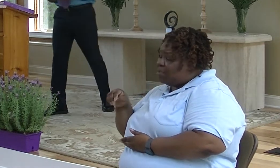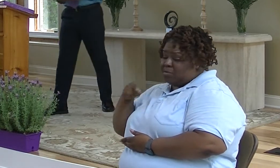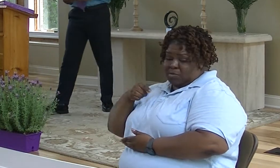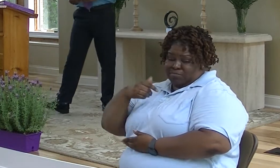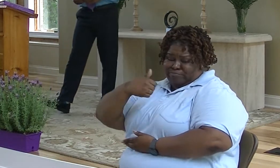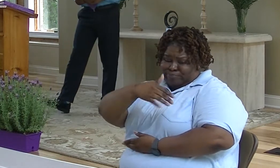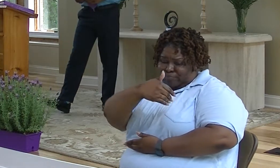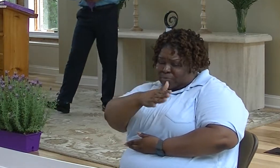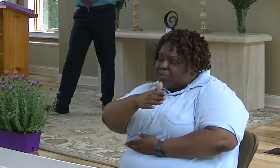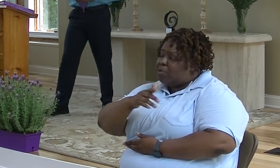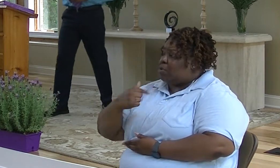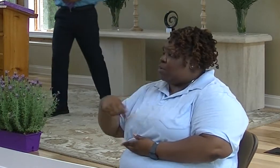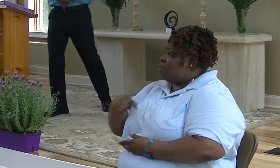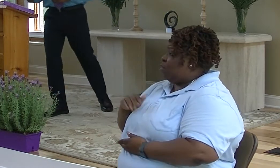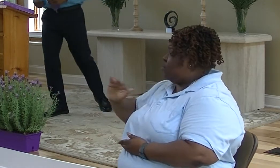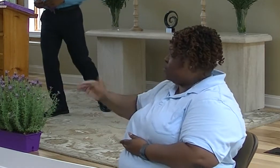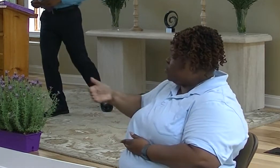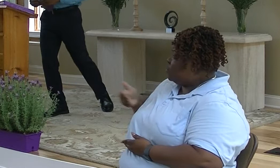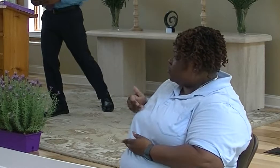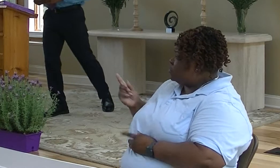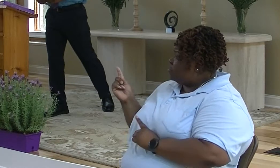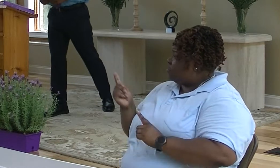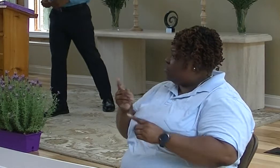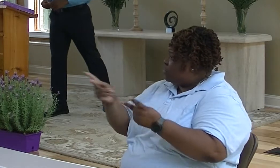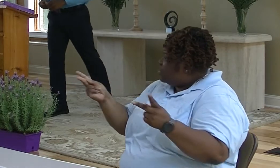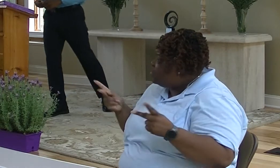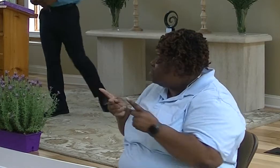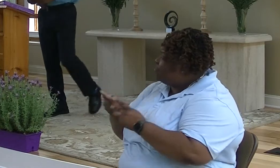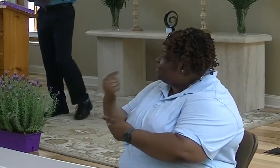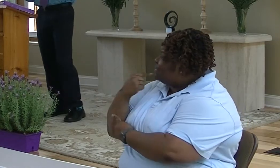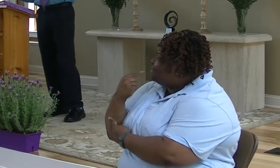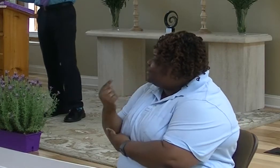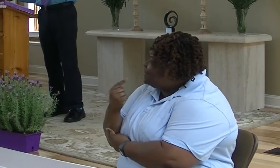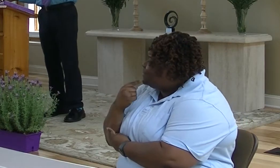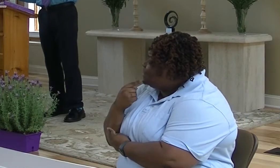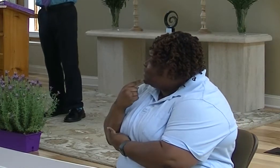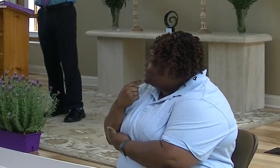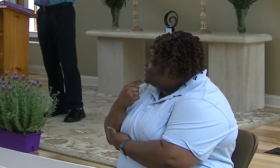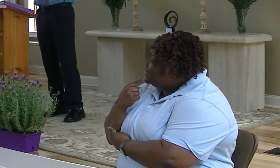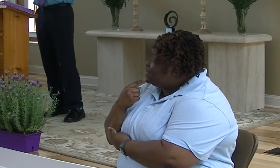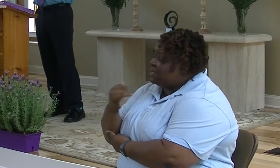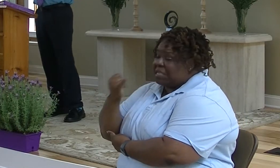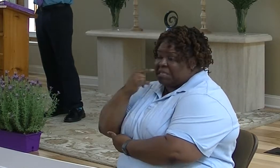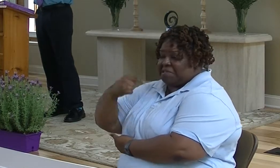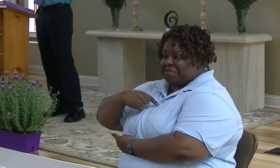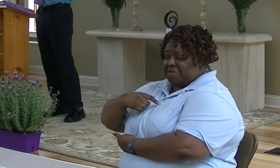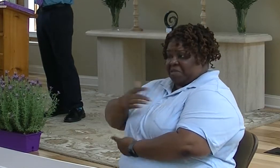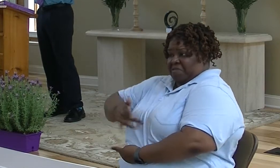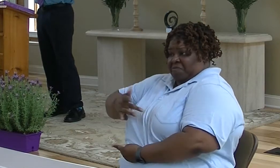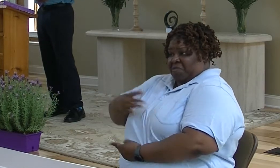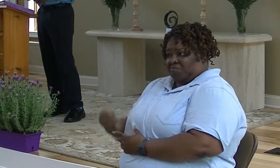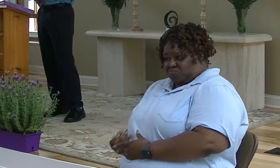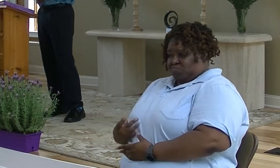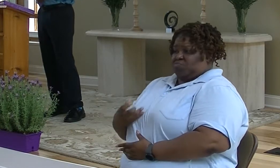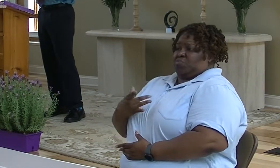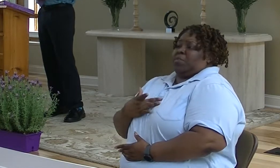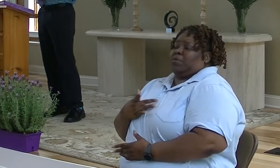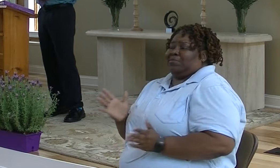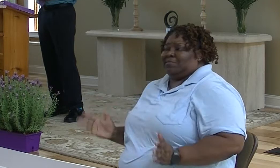we willing to go to that place and say, if I feel so inspired to be